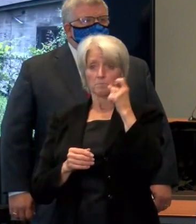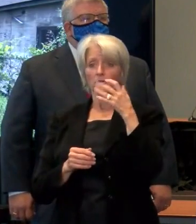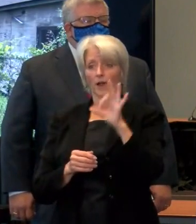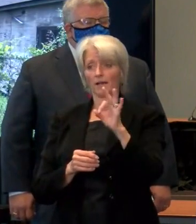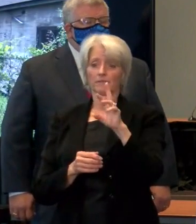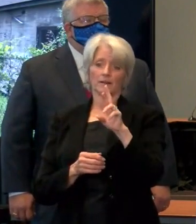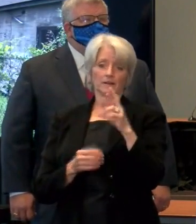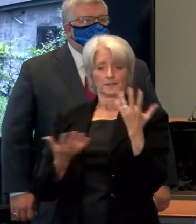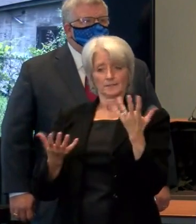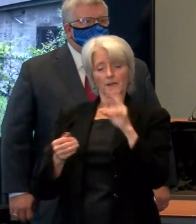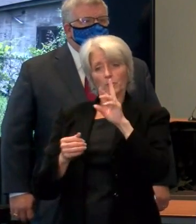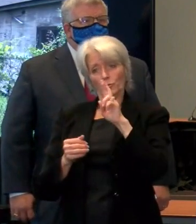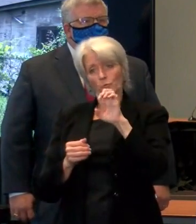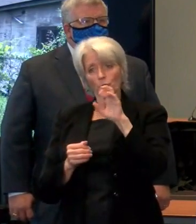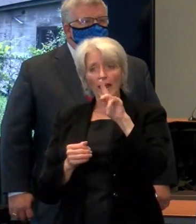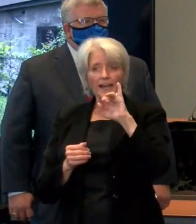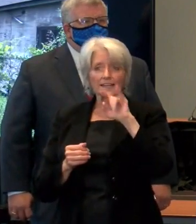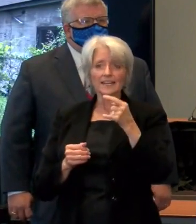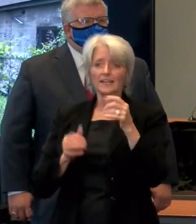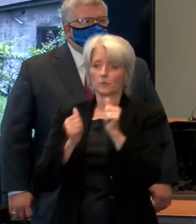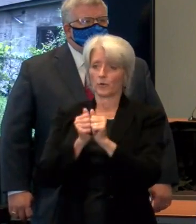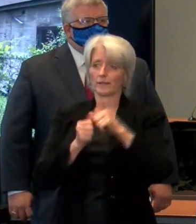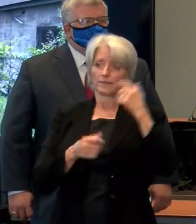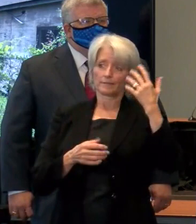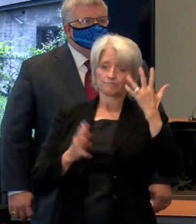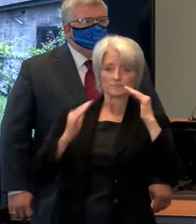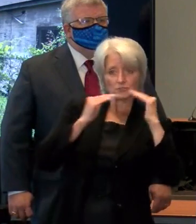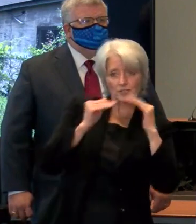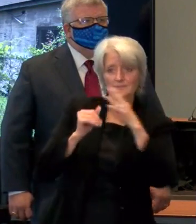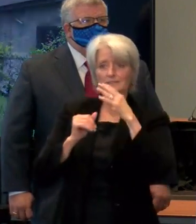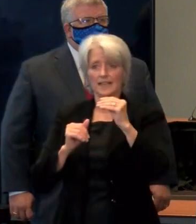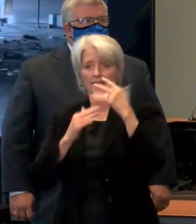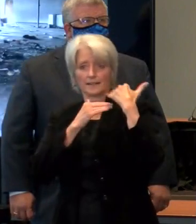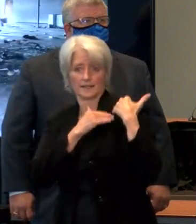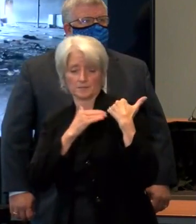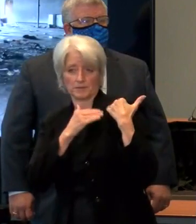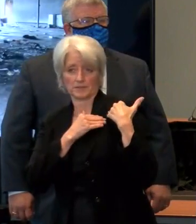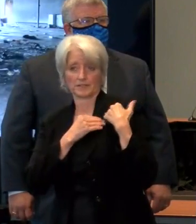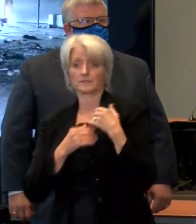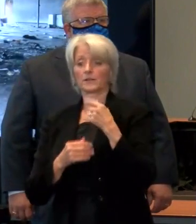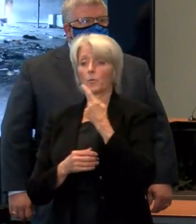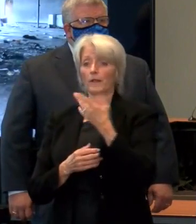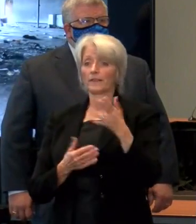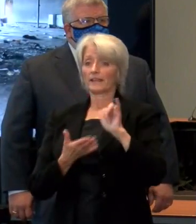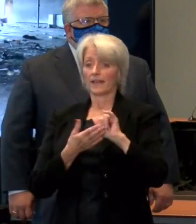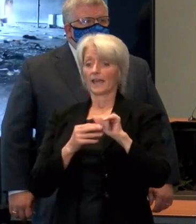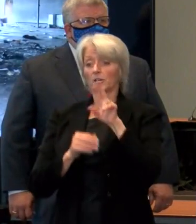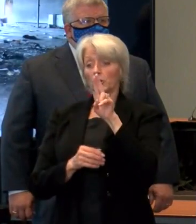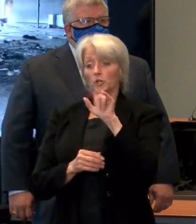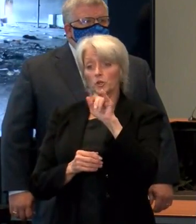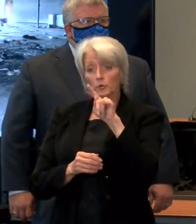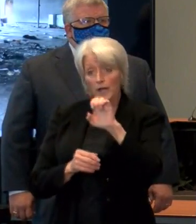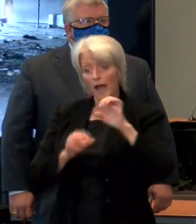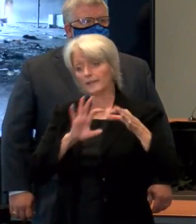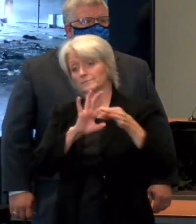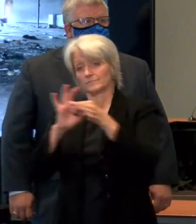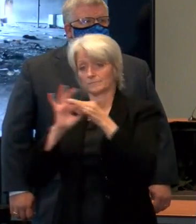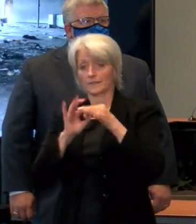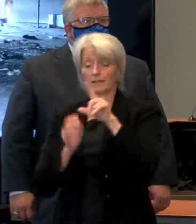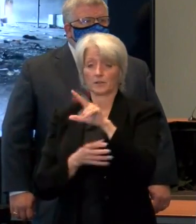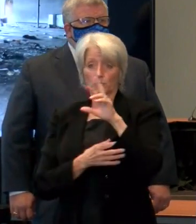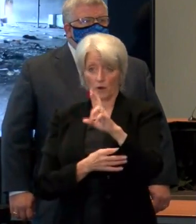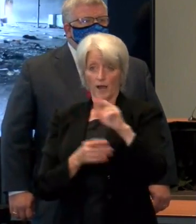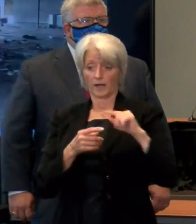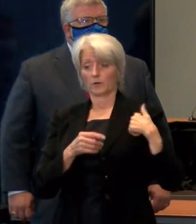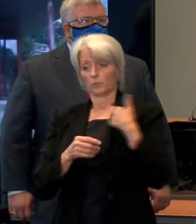reckoning in the areas of justice and accountability. One of the things that focuses on this Unite Little Rock message that we've continued to not